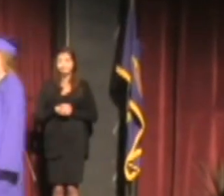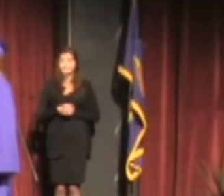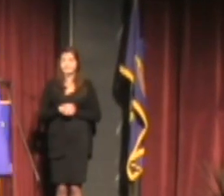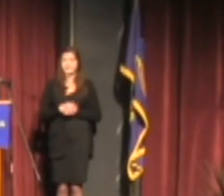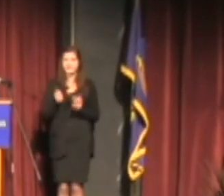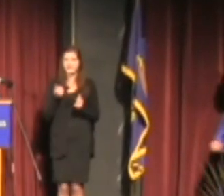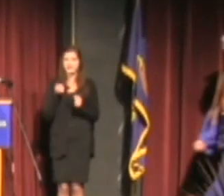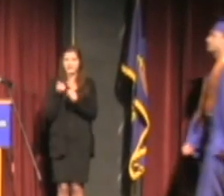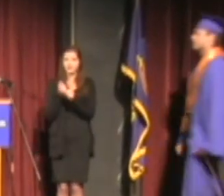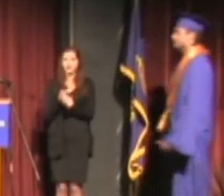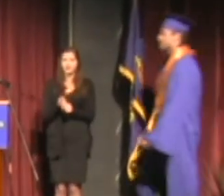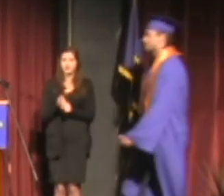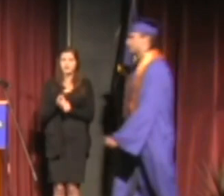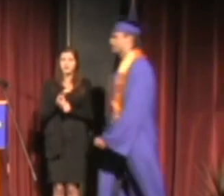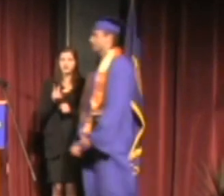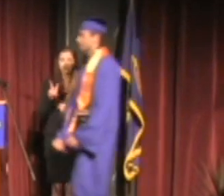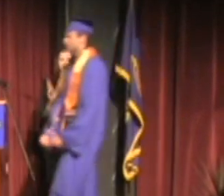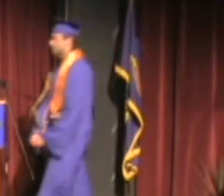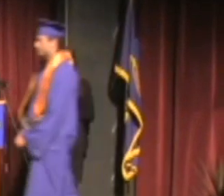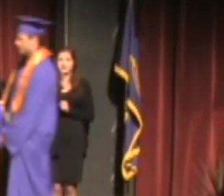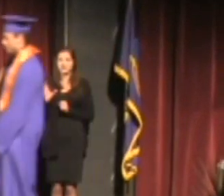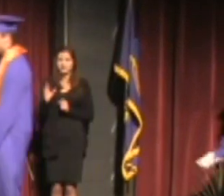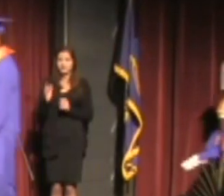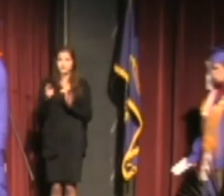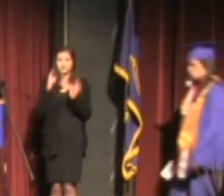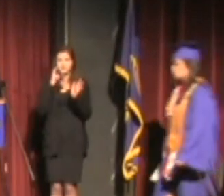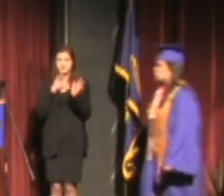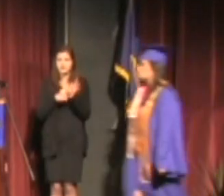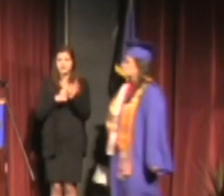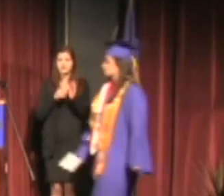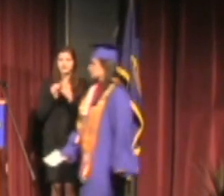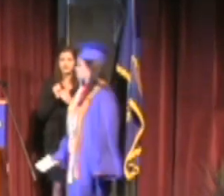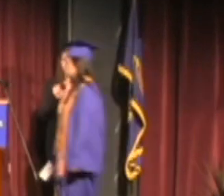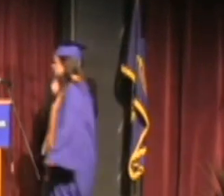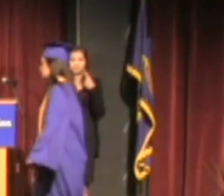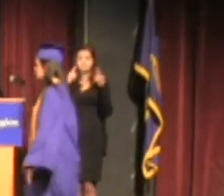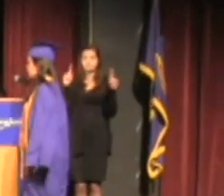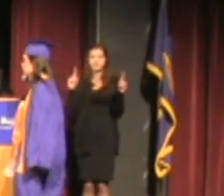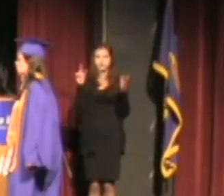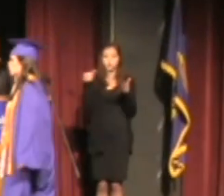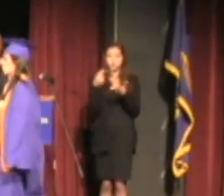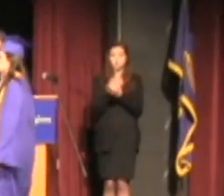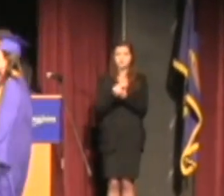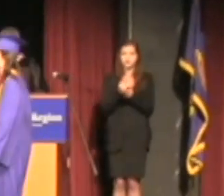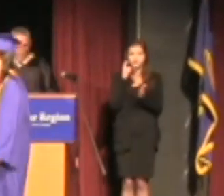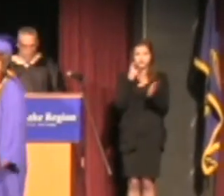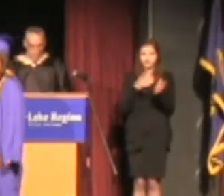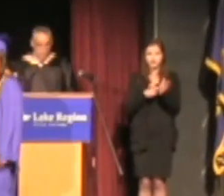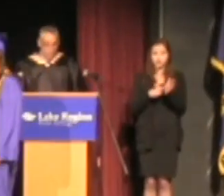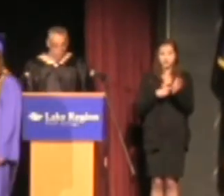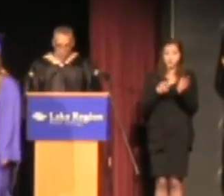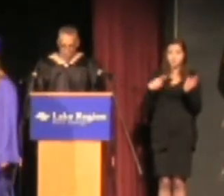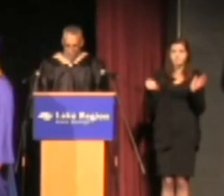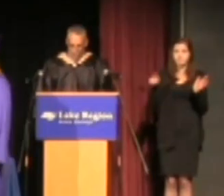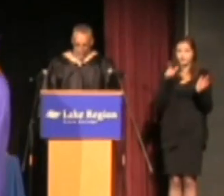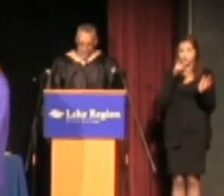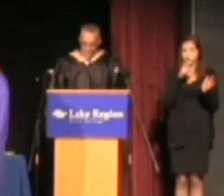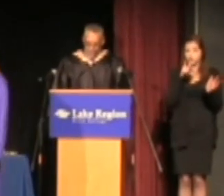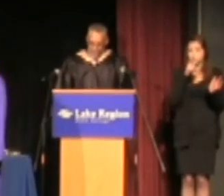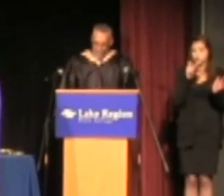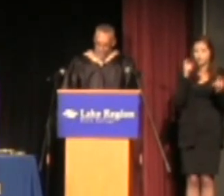Each year, Lake Region State College recognizes the leadership and achievements of its graduates by recognizing them with the Who's Who